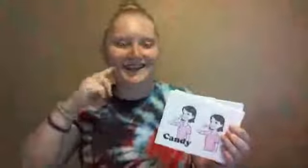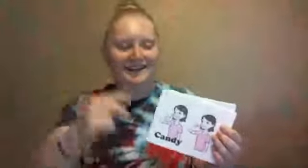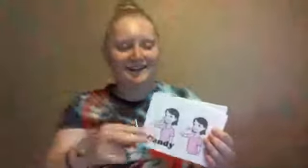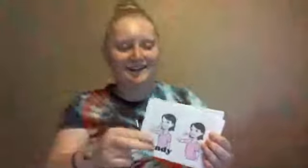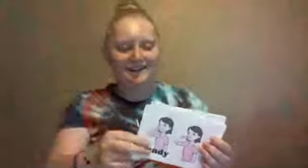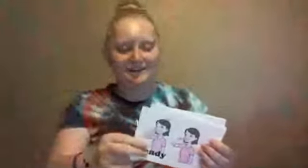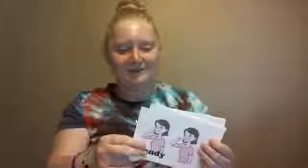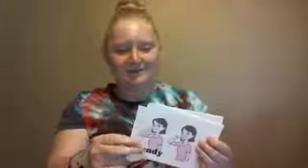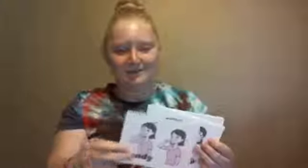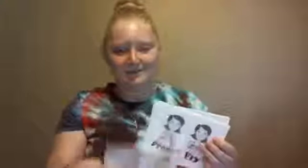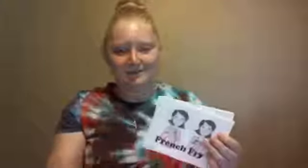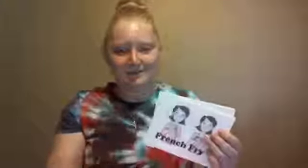Candy.